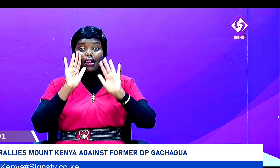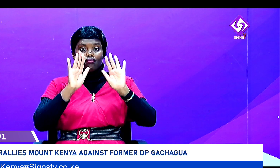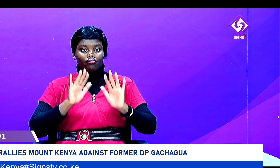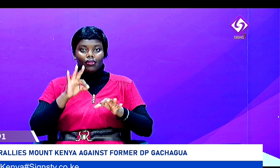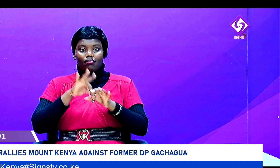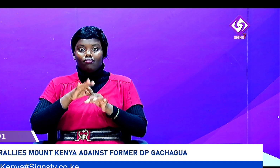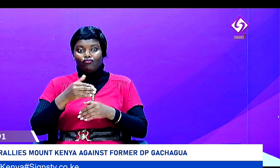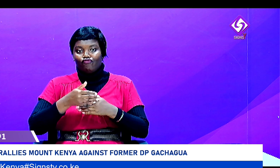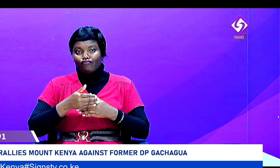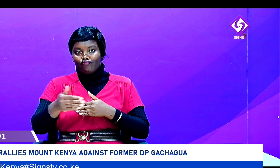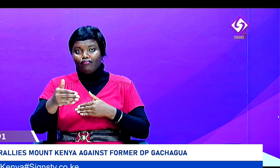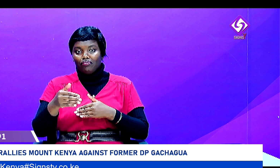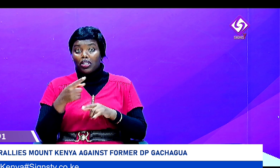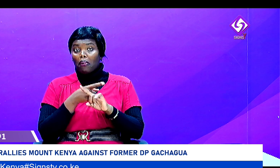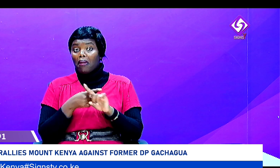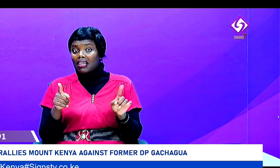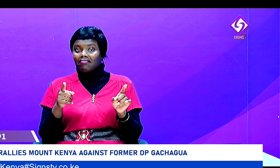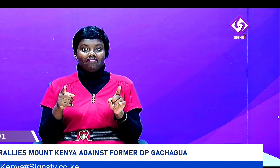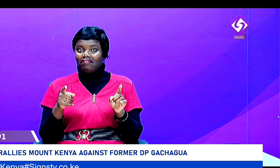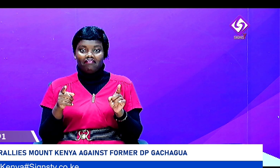for upcoming by-elections.